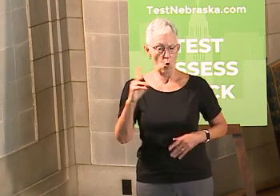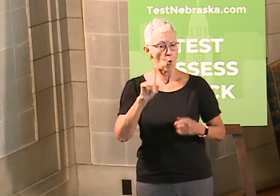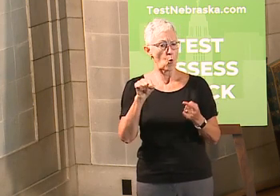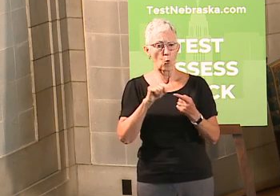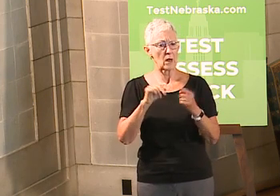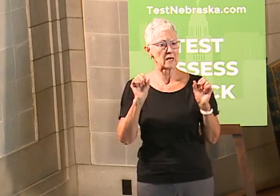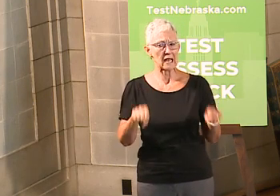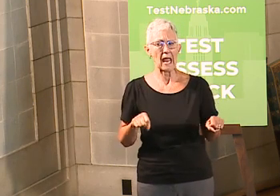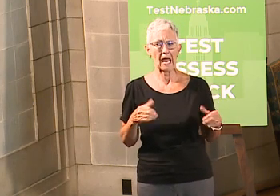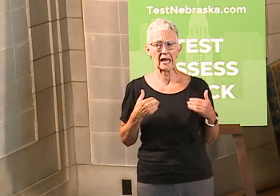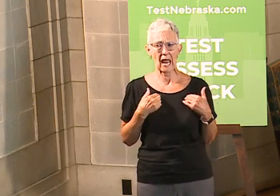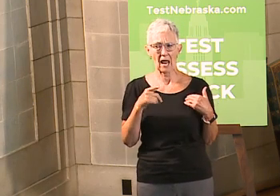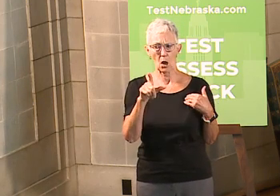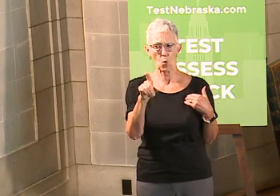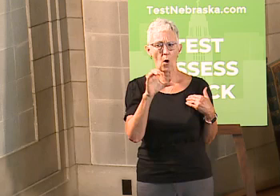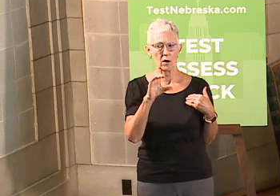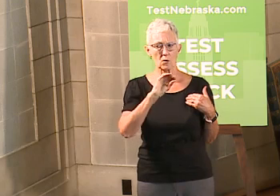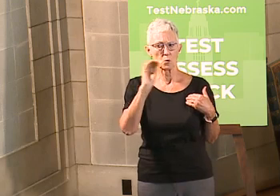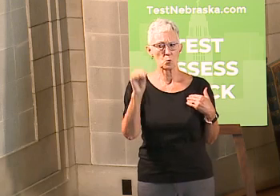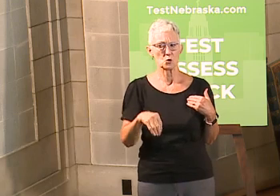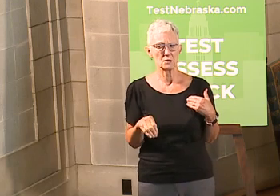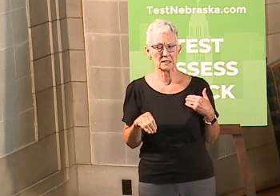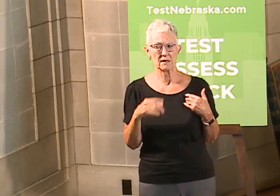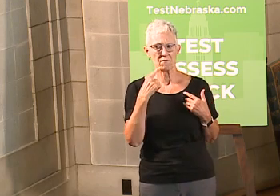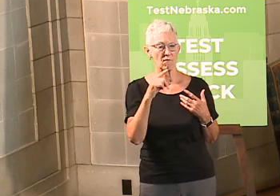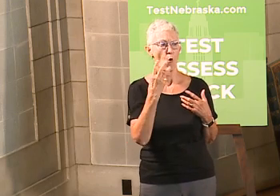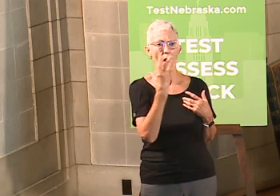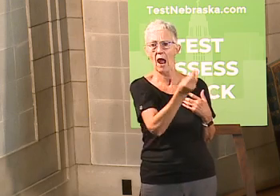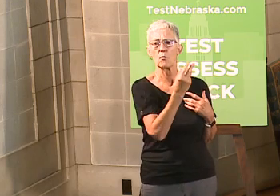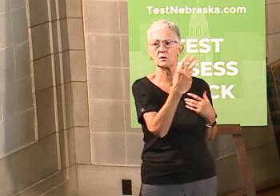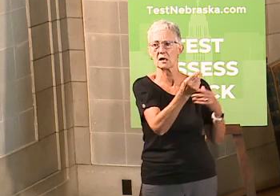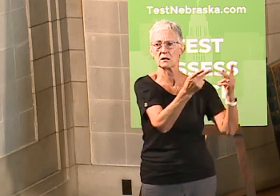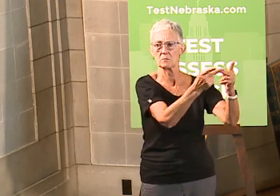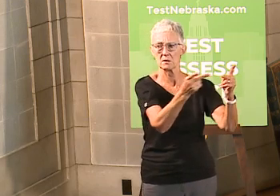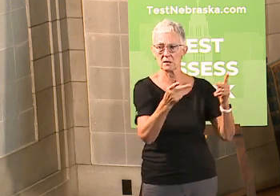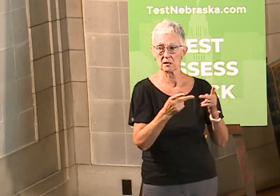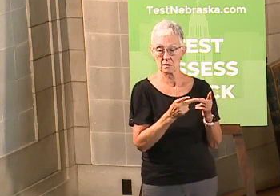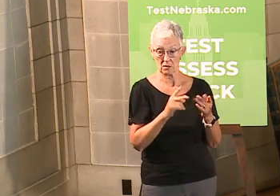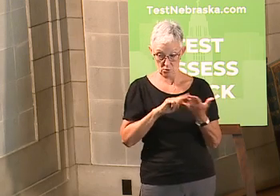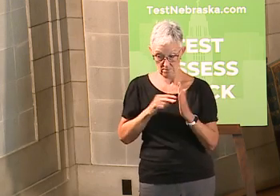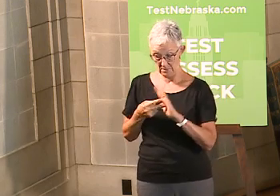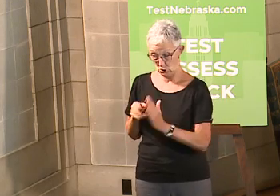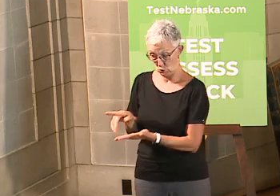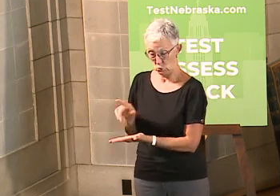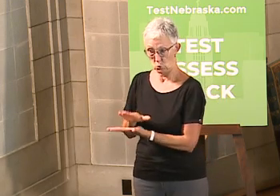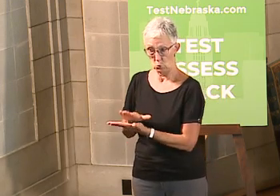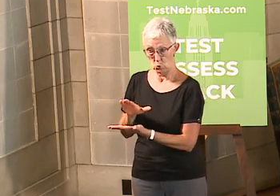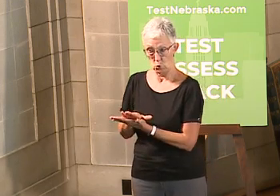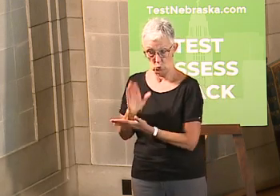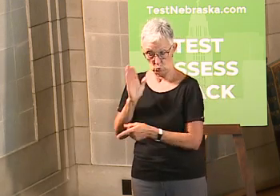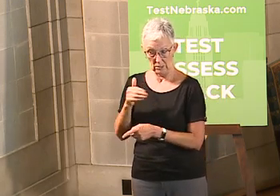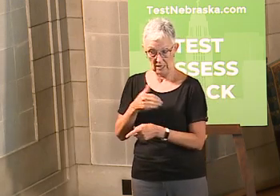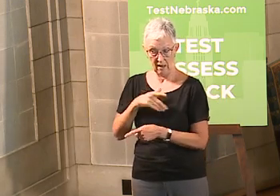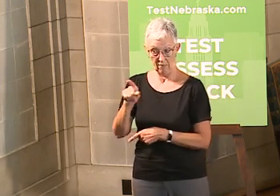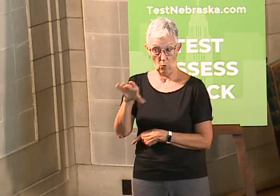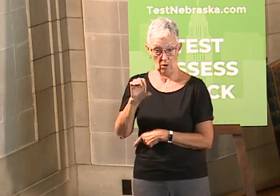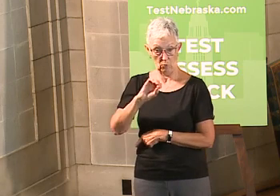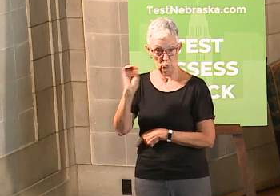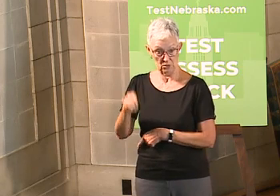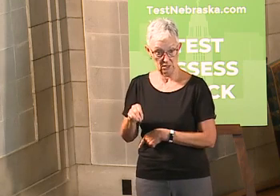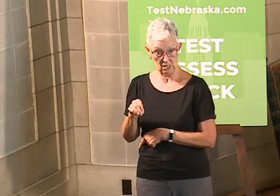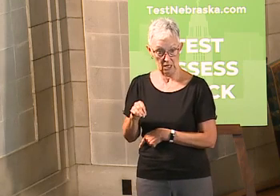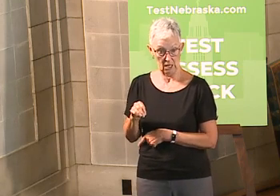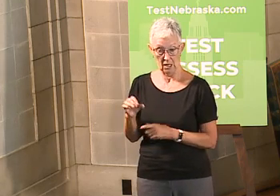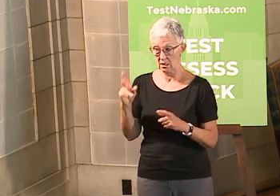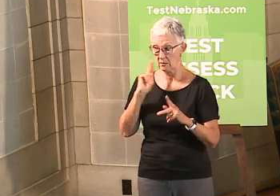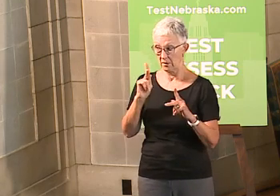outdoor venues. Does that mean that schools will be allowed to have 100% capacity for sporting events? So